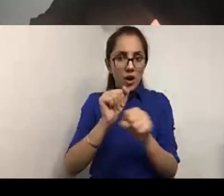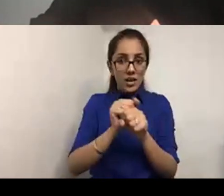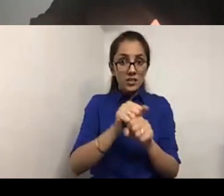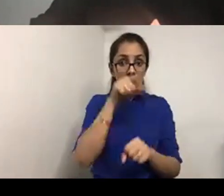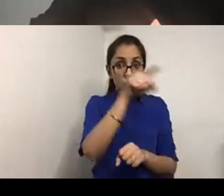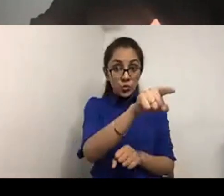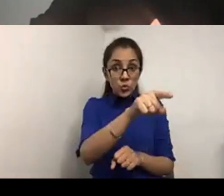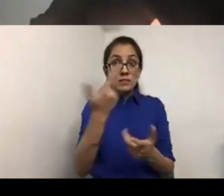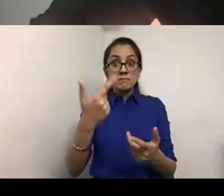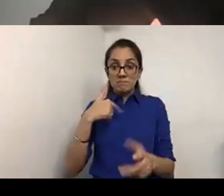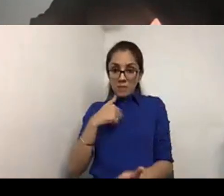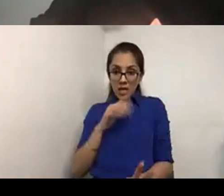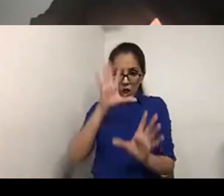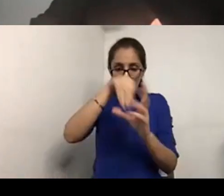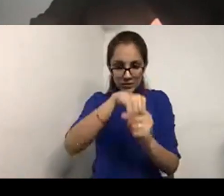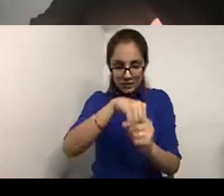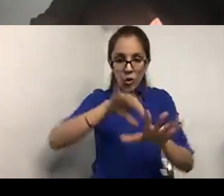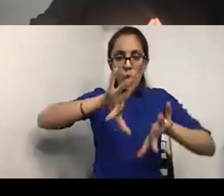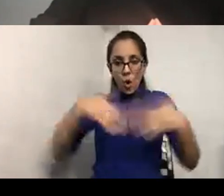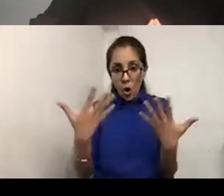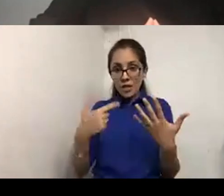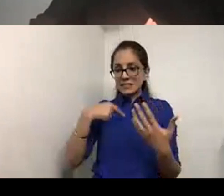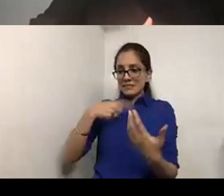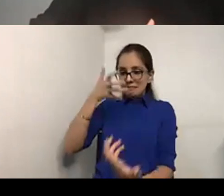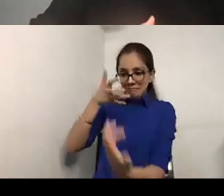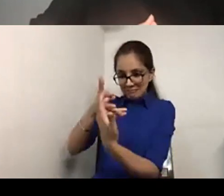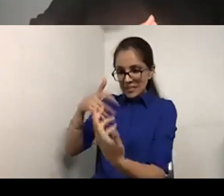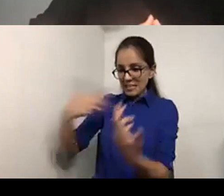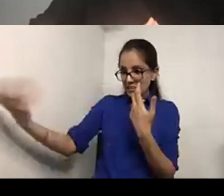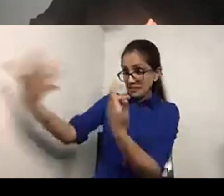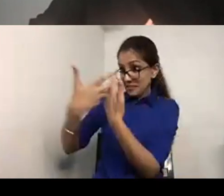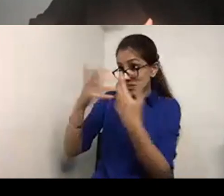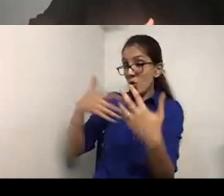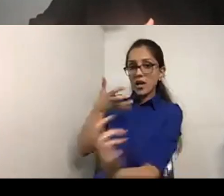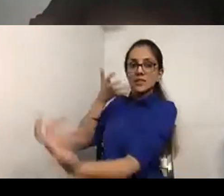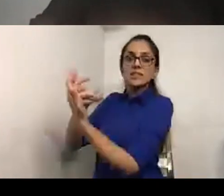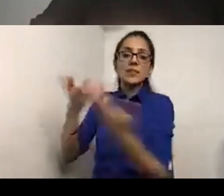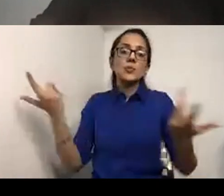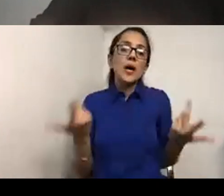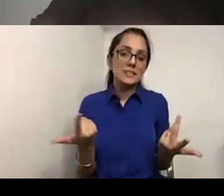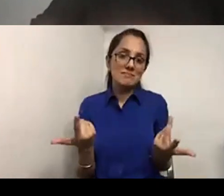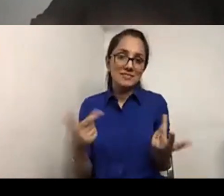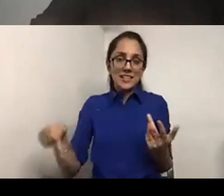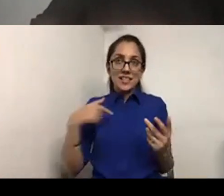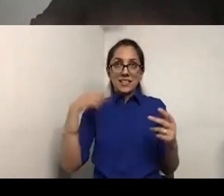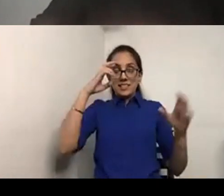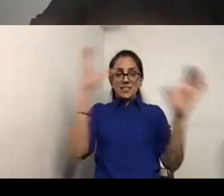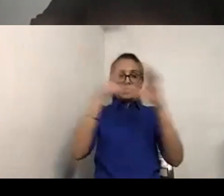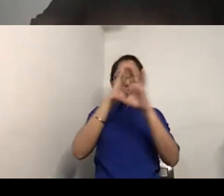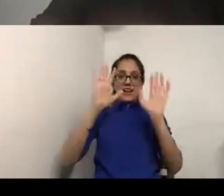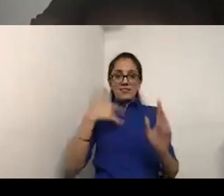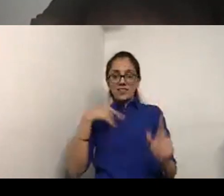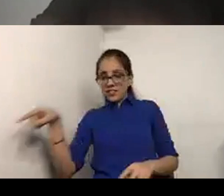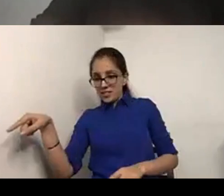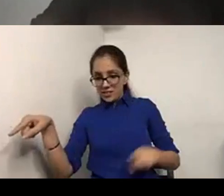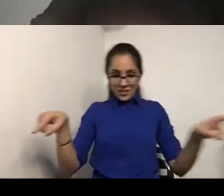you making us inclusive, or are we struggling to make you inclusive? I think I'm at the crossroad to see where do I